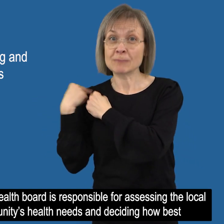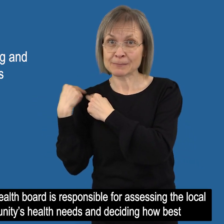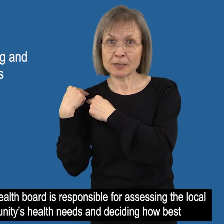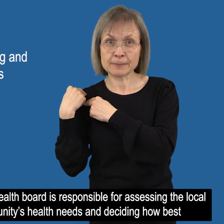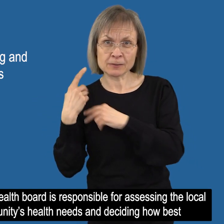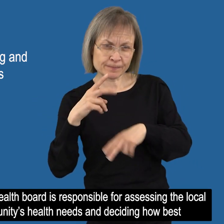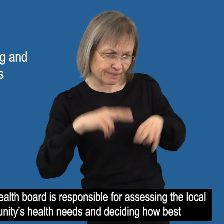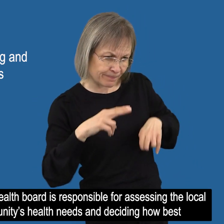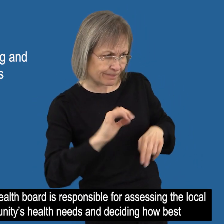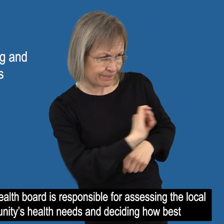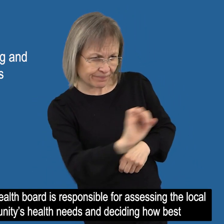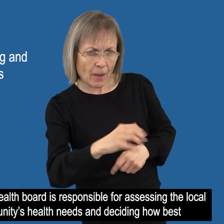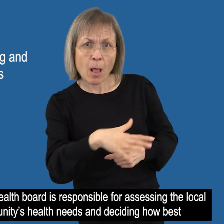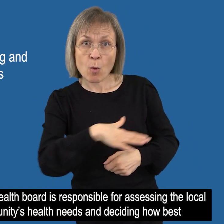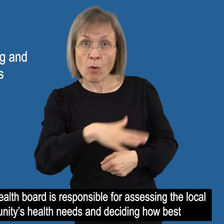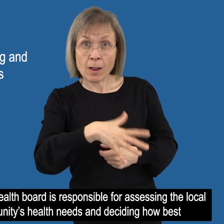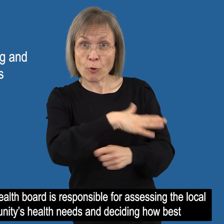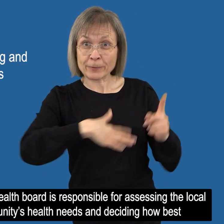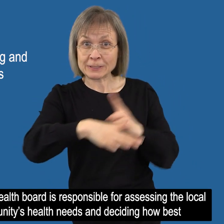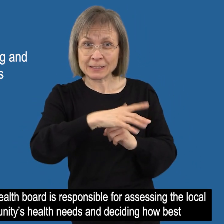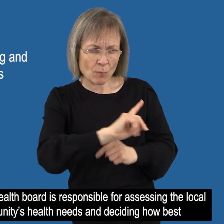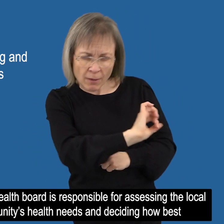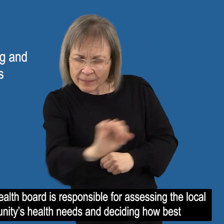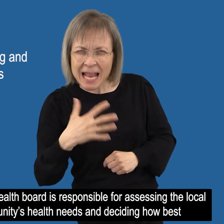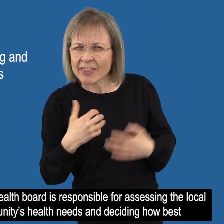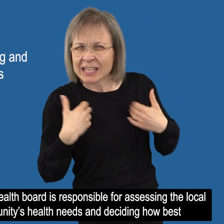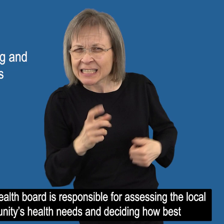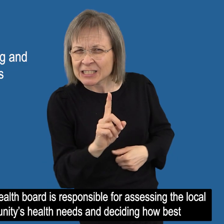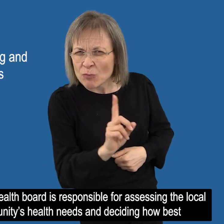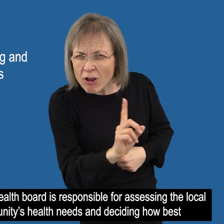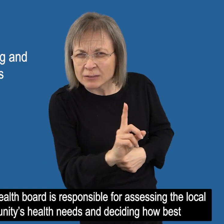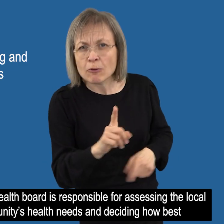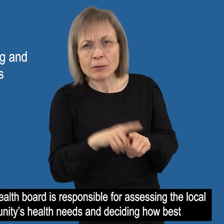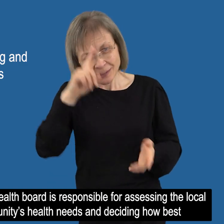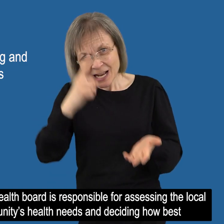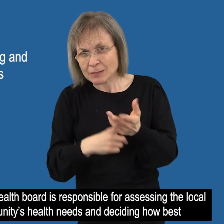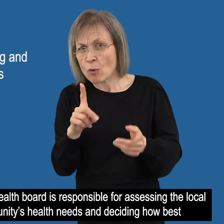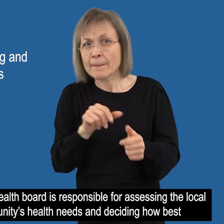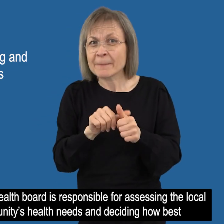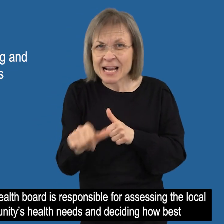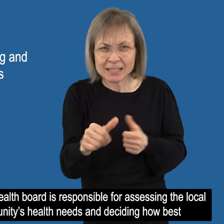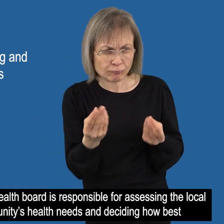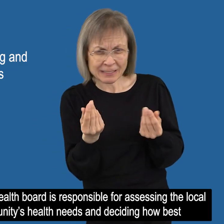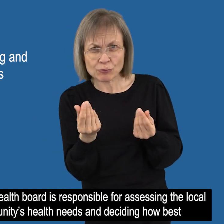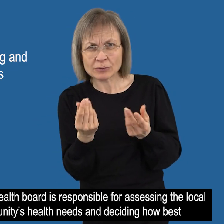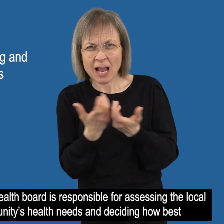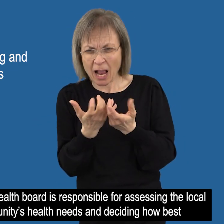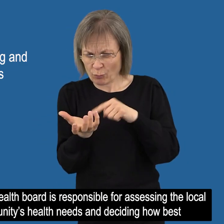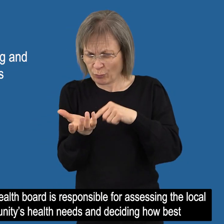My local health board is responsible for assessing the local community's health needs and deciding how best to use its resources to